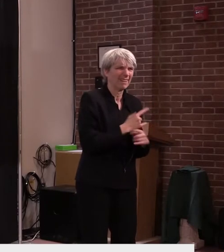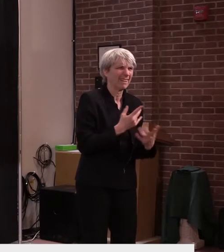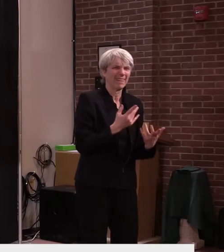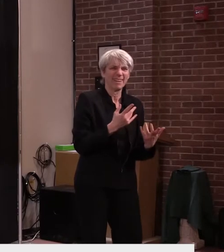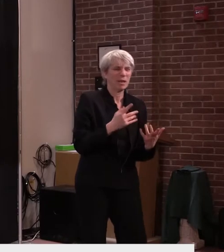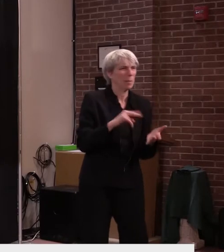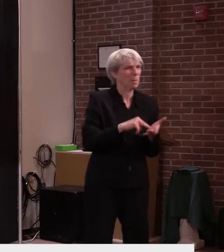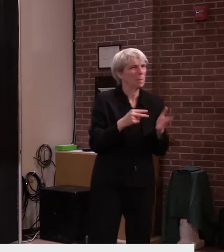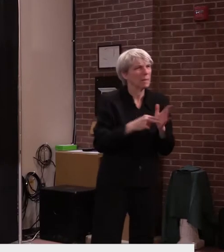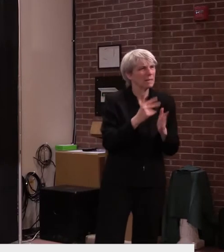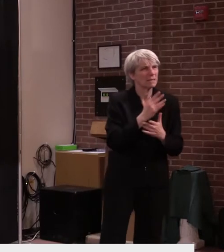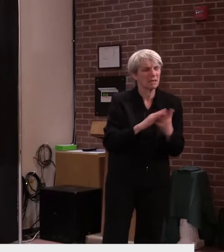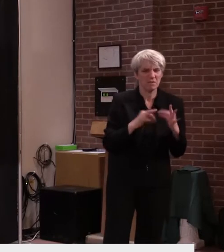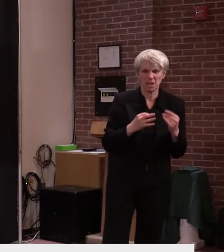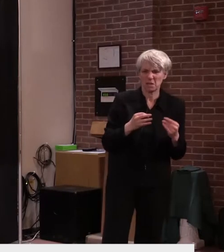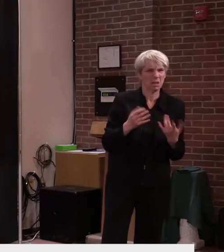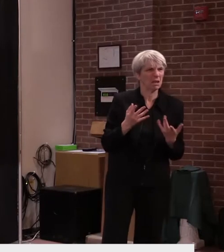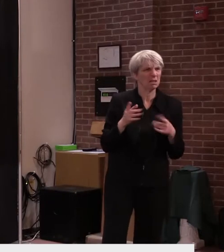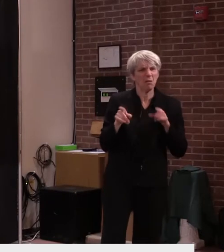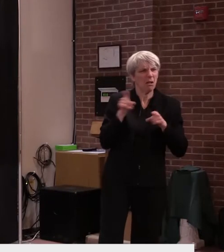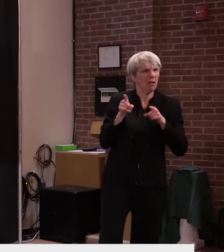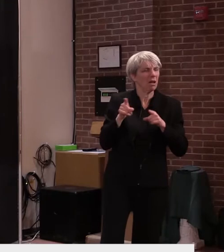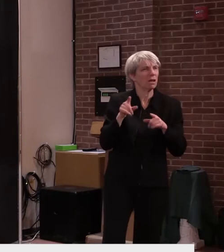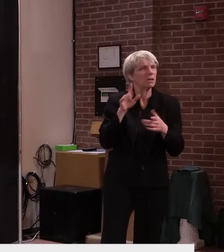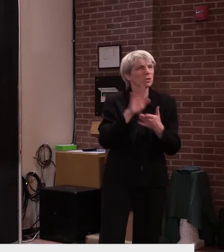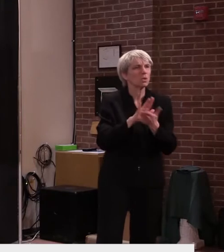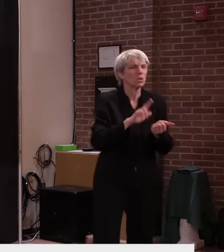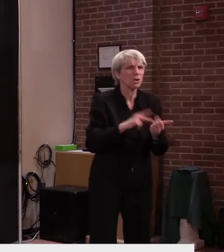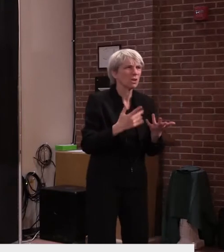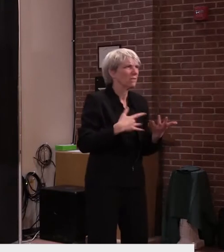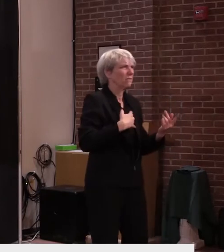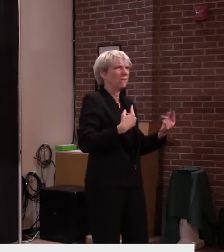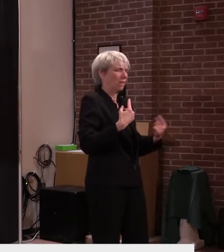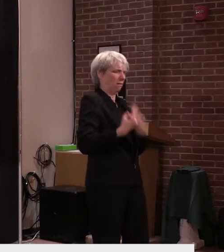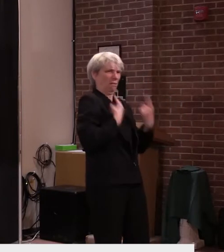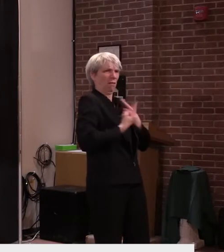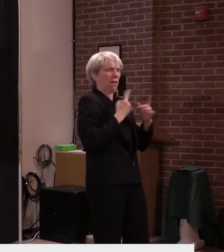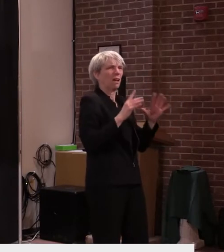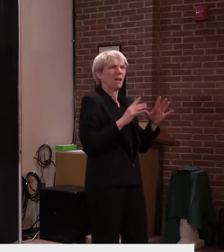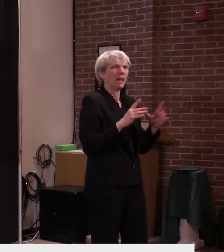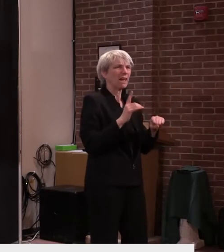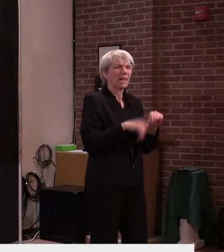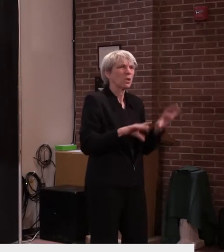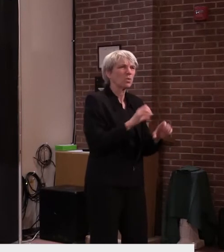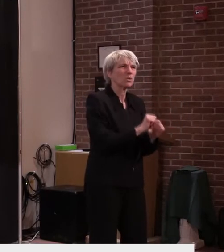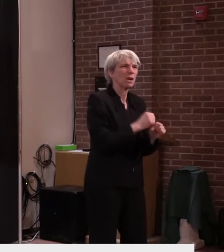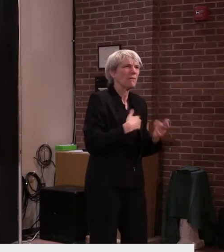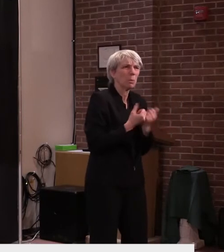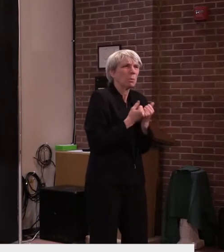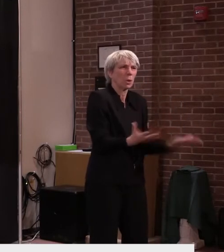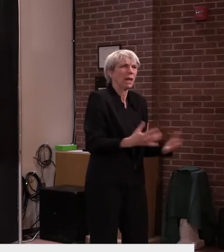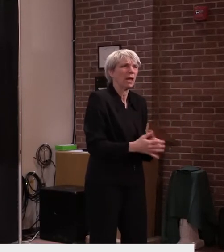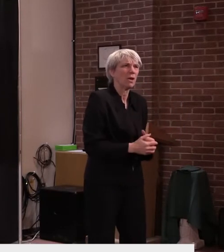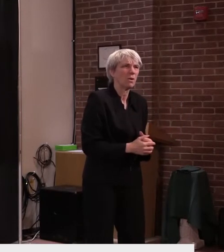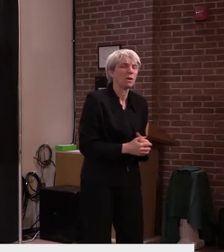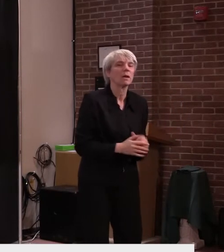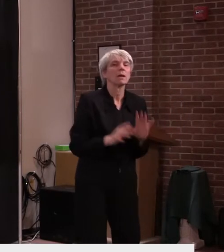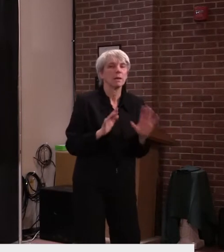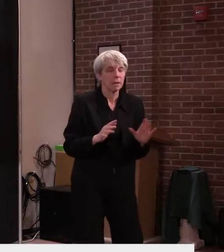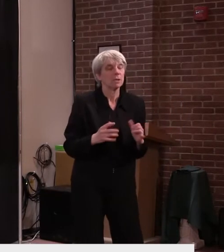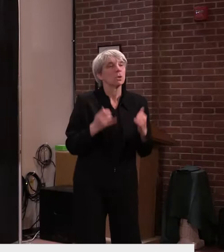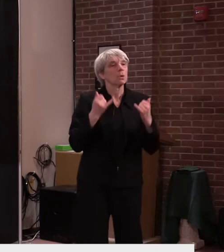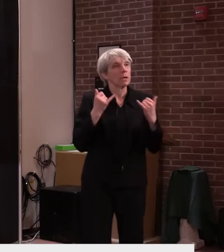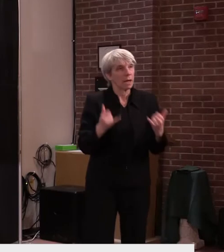to school nurse burnout. With regards to other types of testing, such as asymptomatic screening or